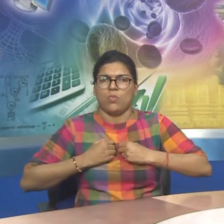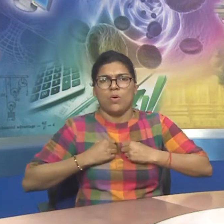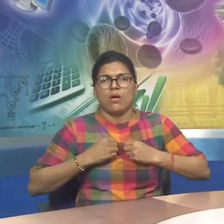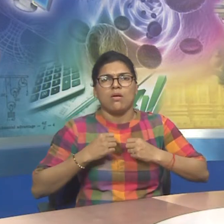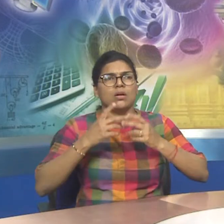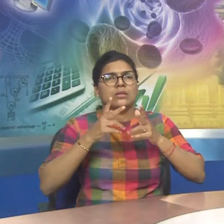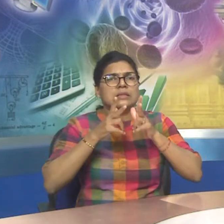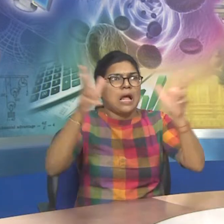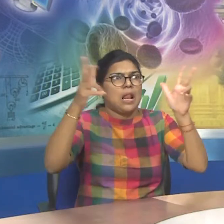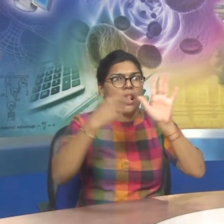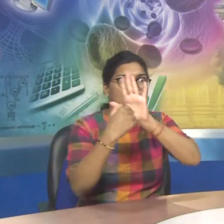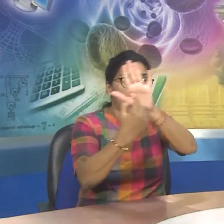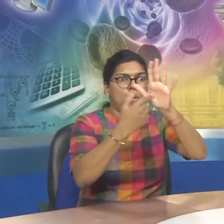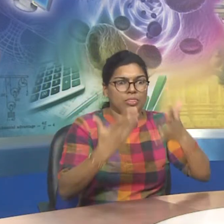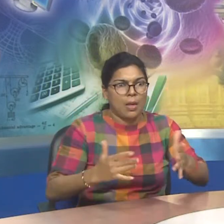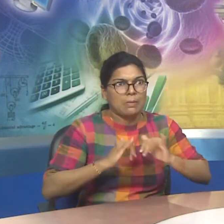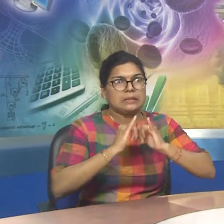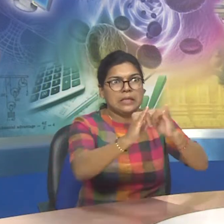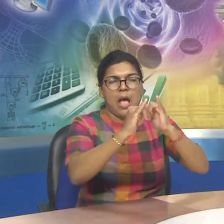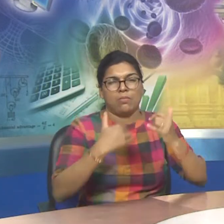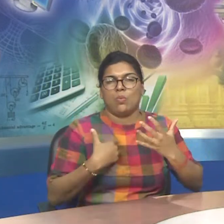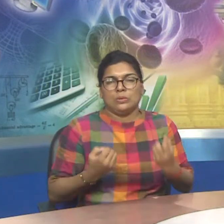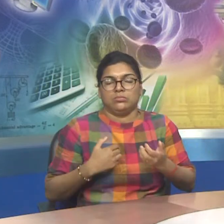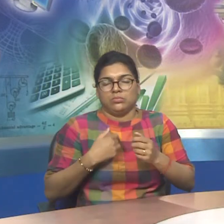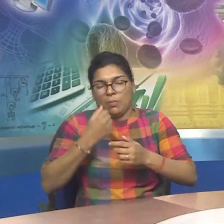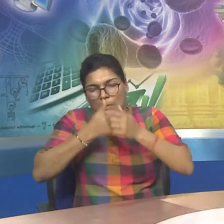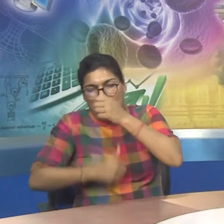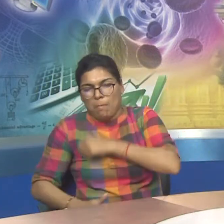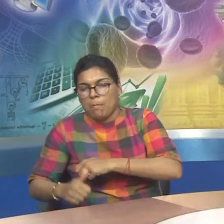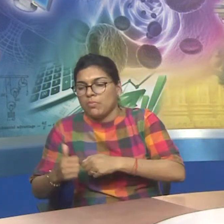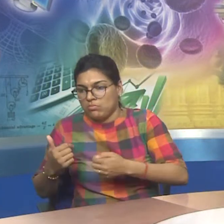So, that was a kind of act which started.